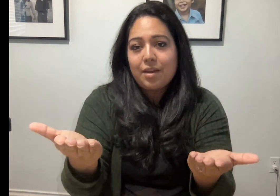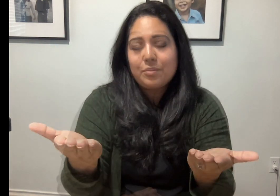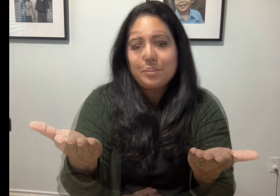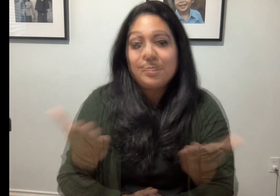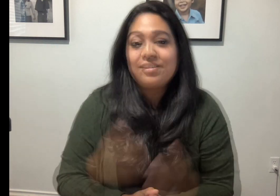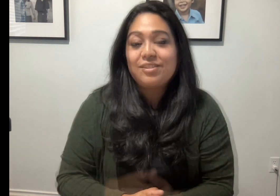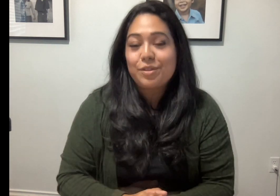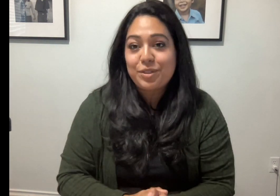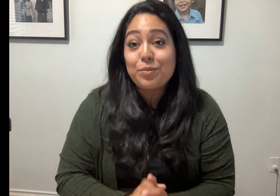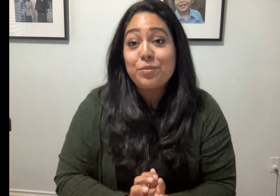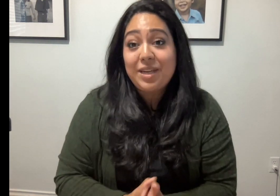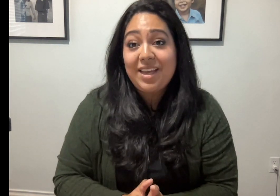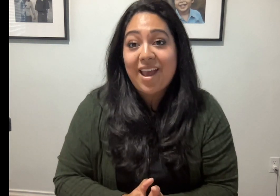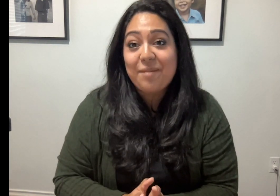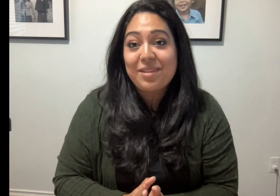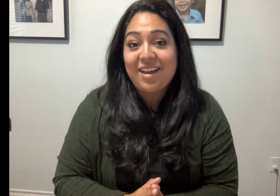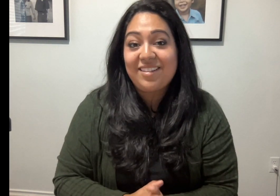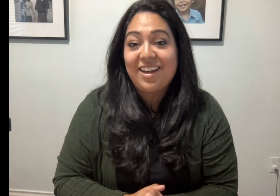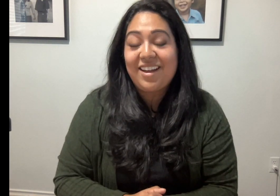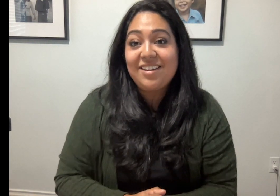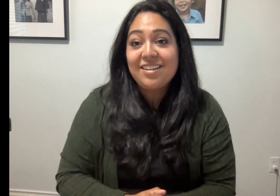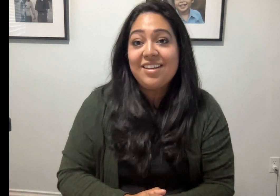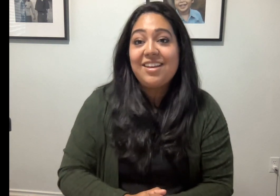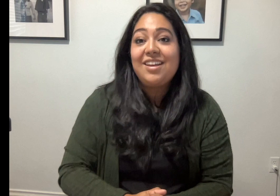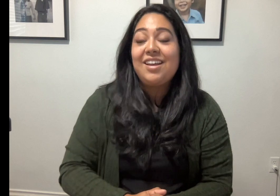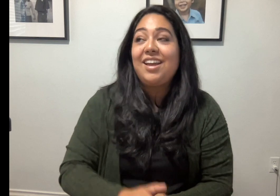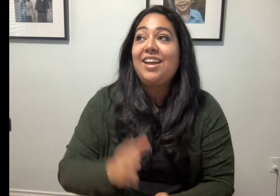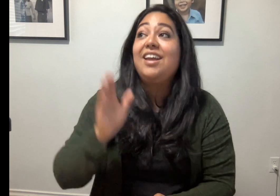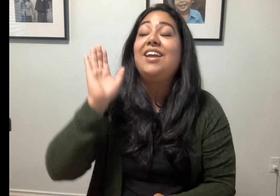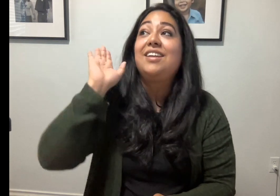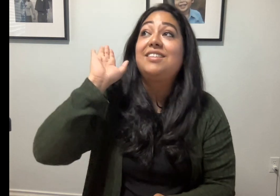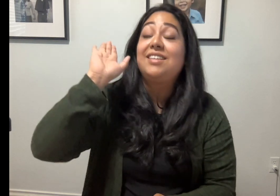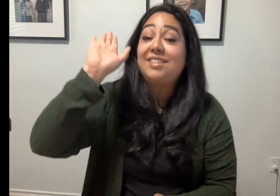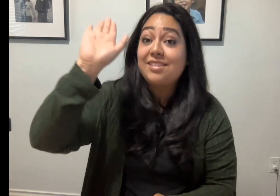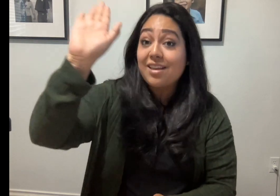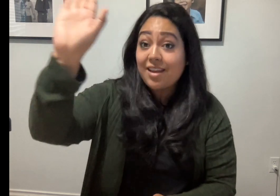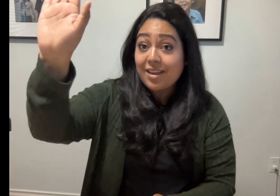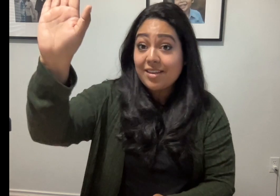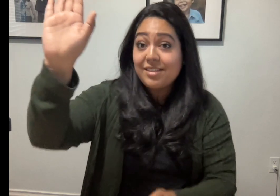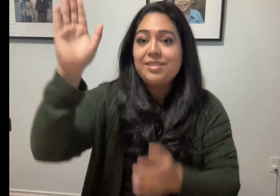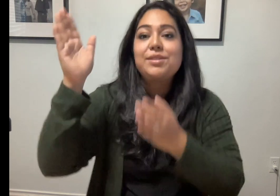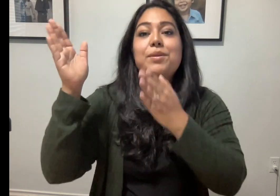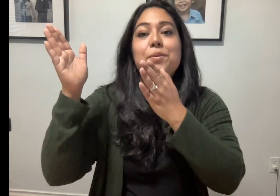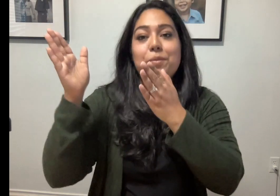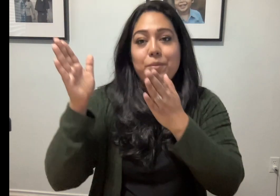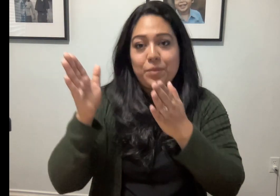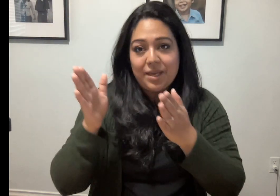out. So to recap that line, it is His